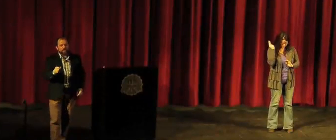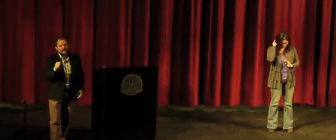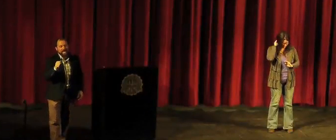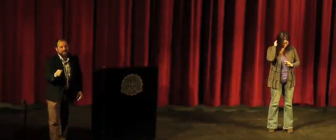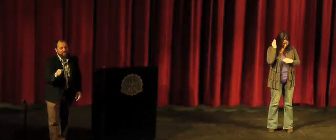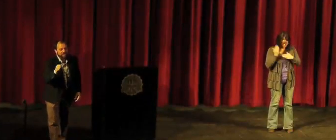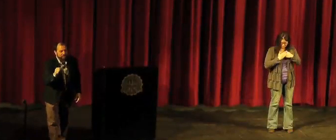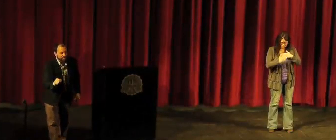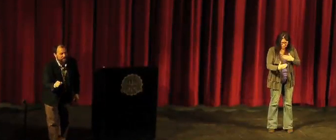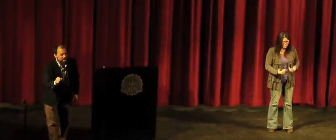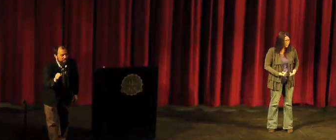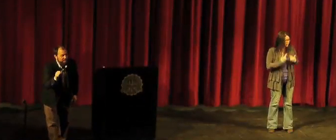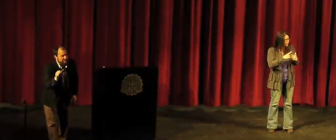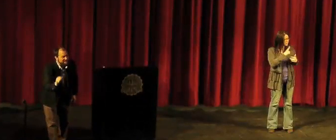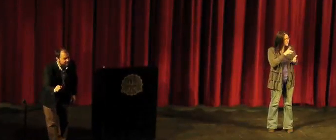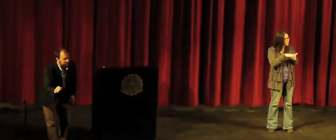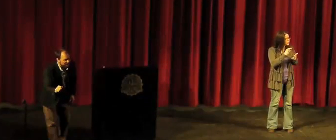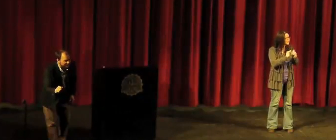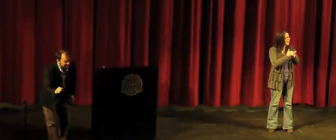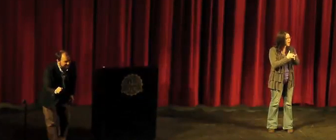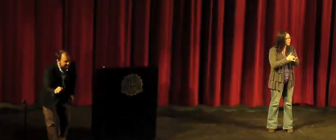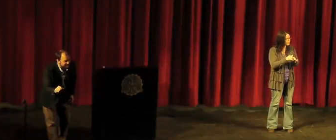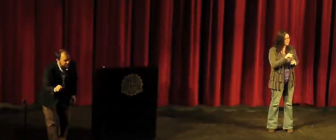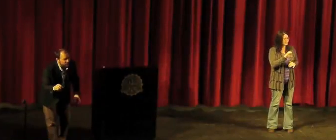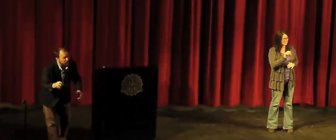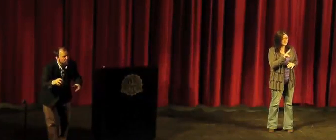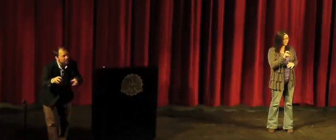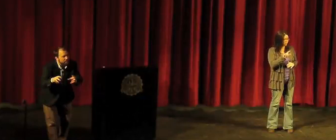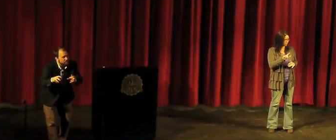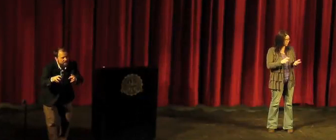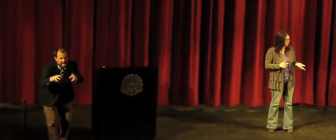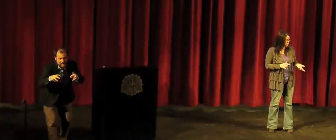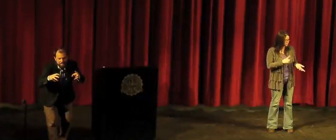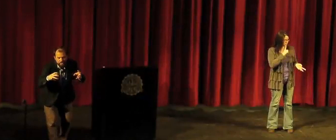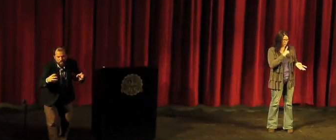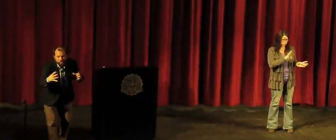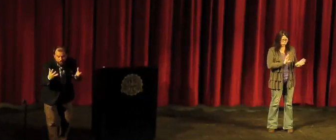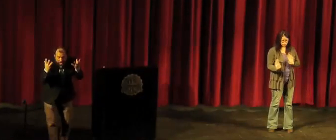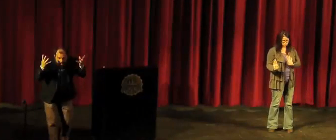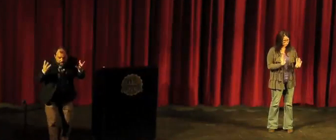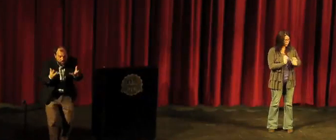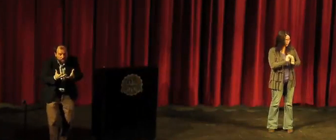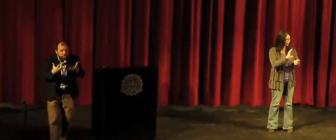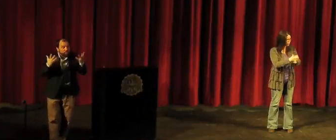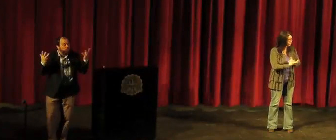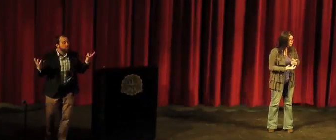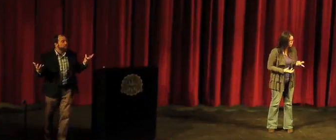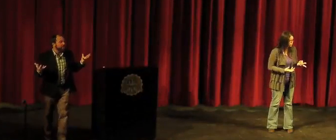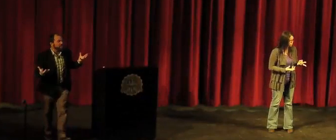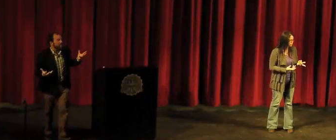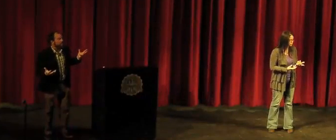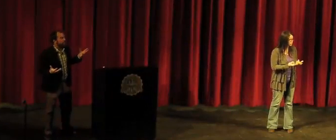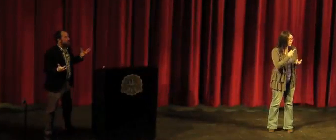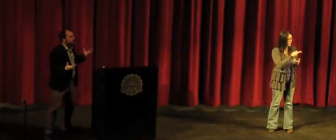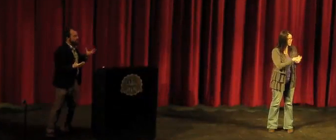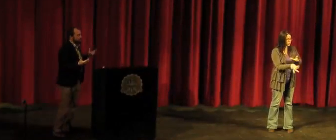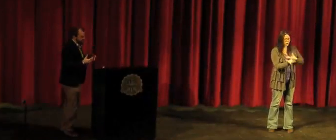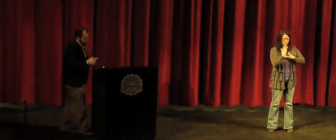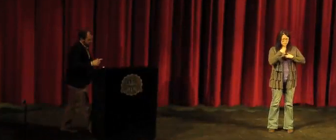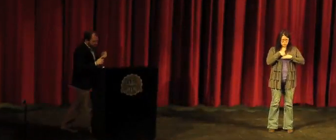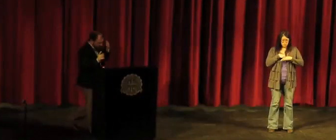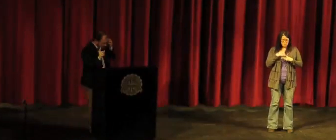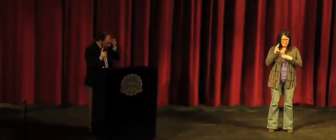and you are actually learning how to be civilized. You're learning how to inhabit a culture, and you are absorbing a